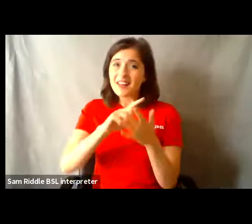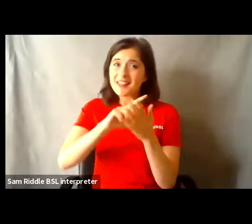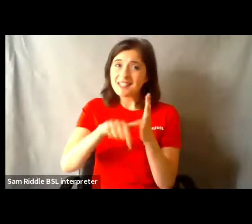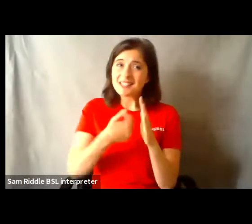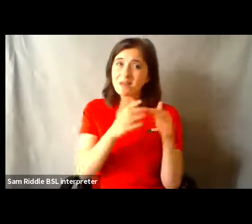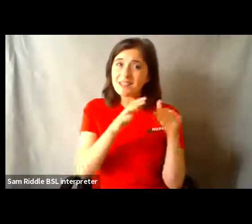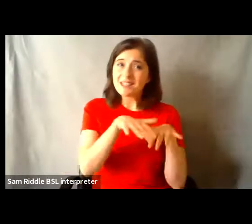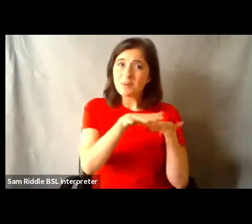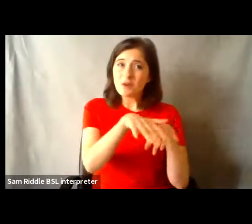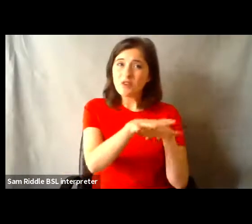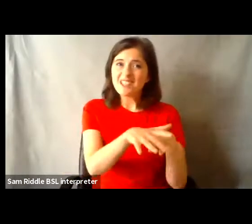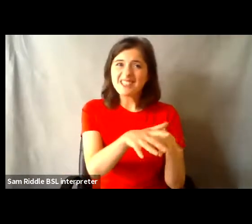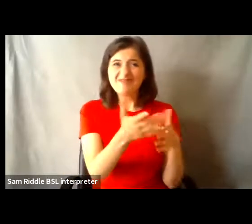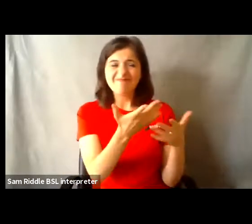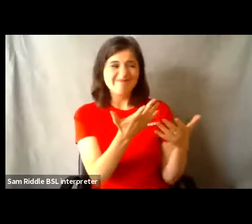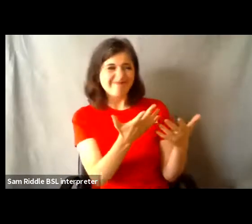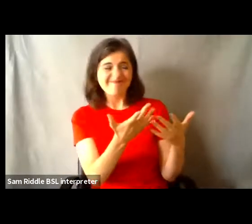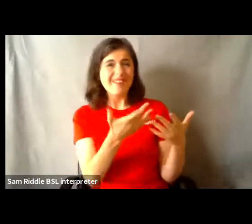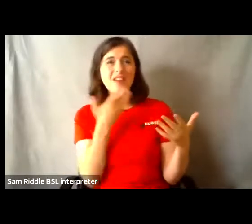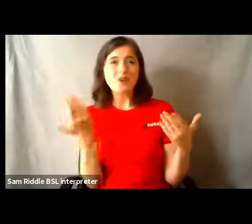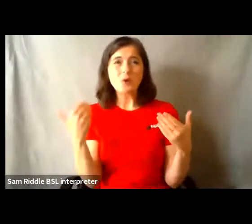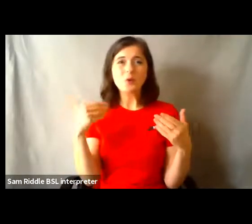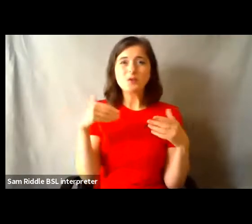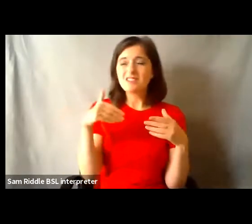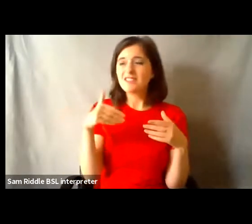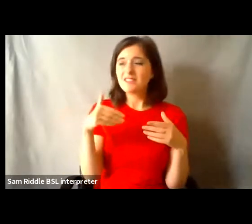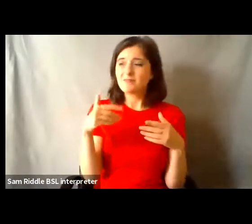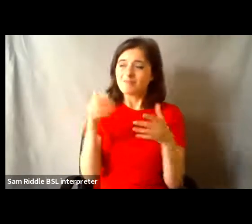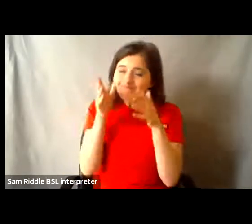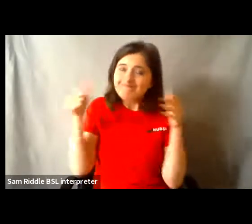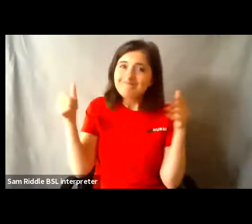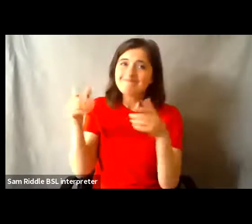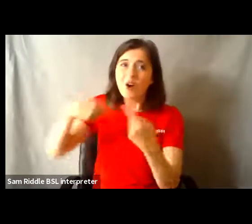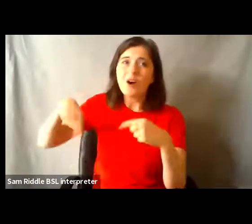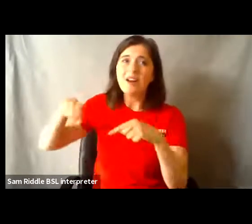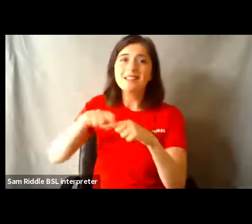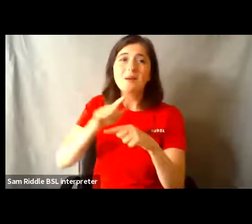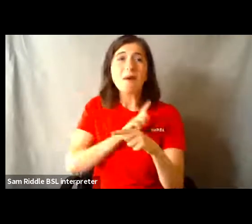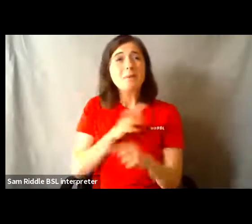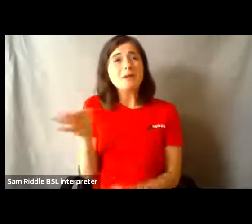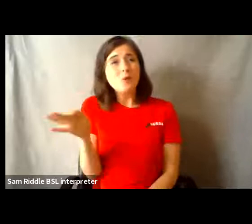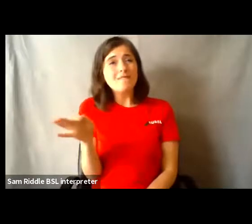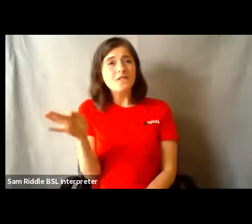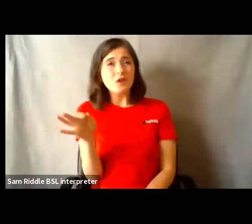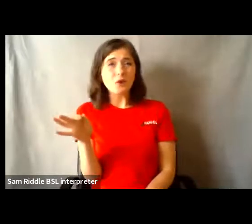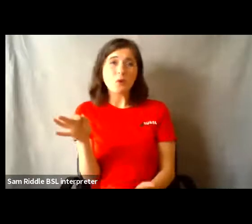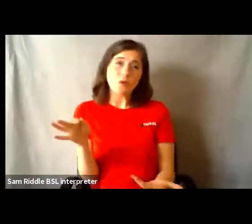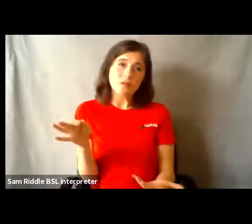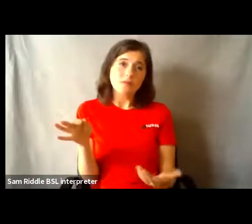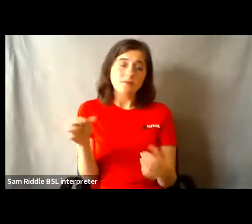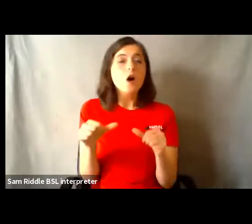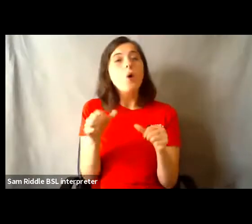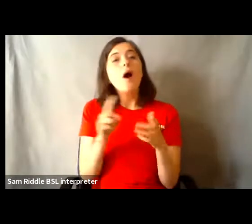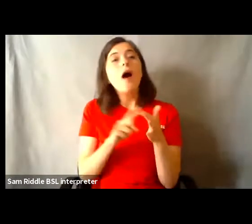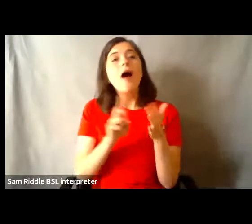movement, maybe because there is not that many of us. This brings me on to Ellen's next question, which is,